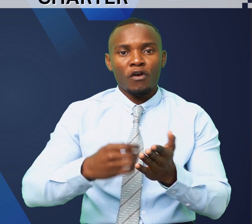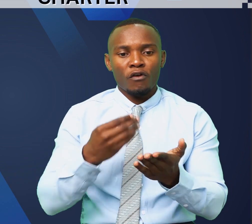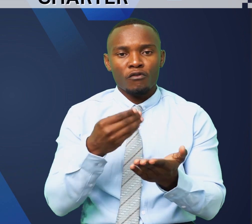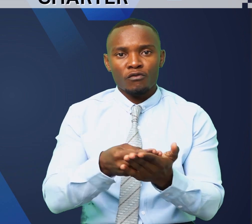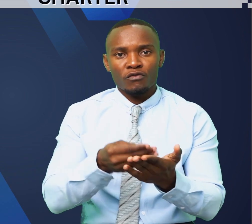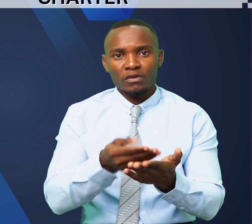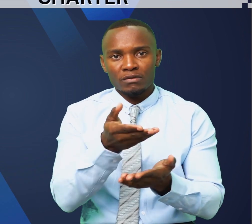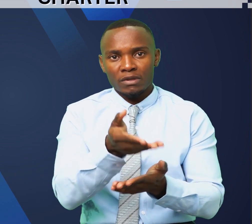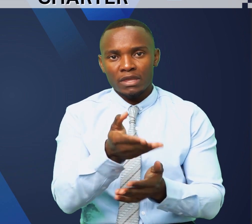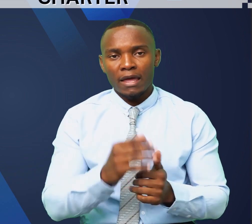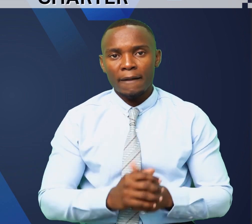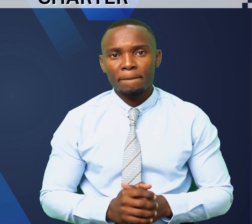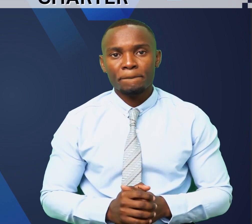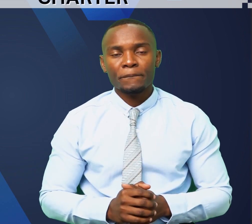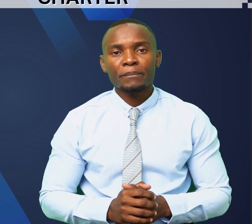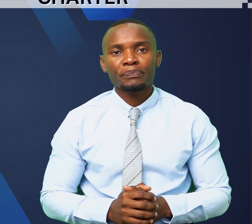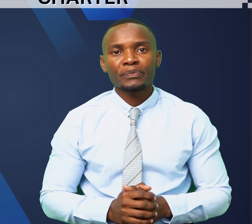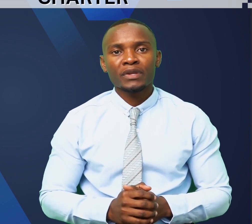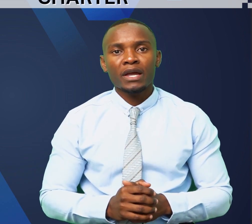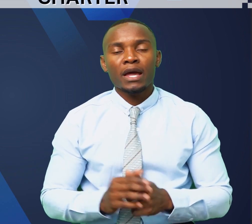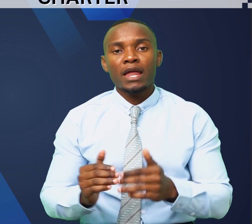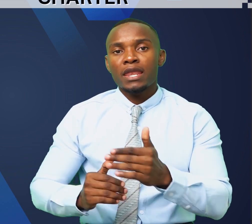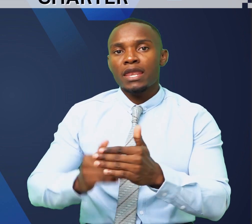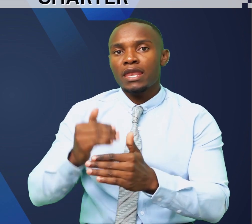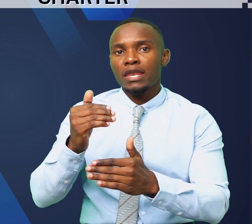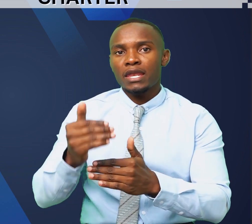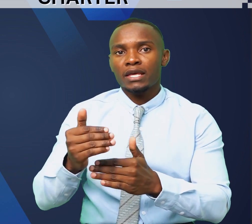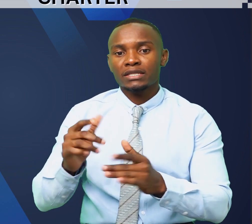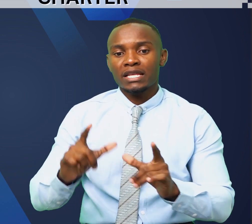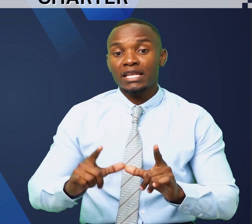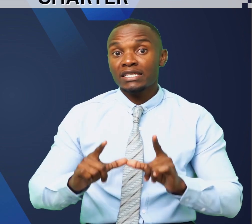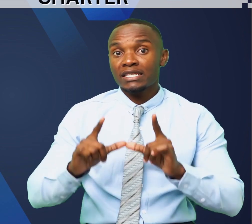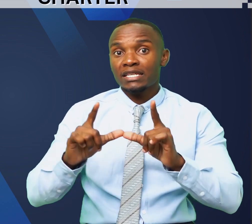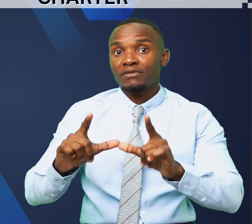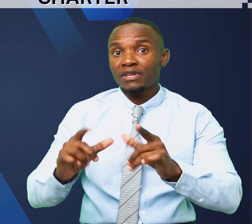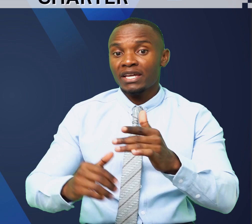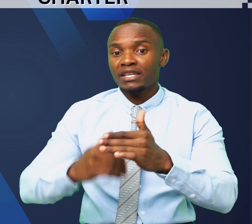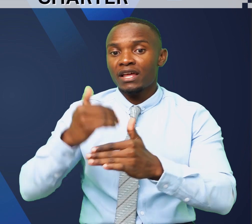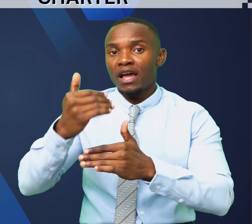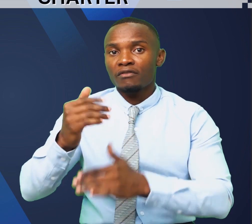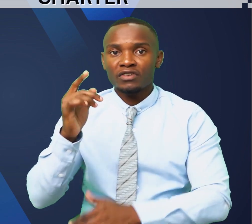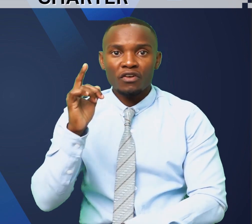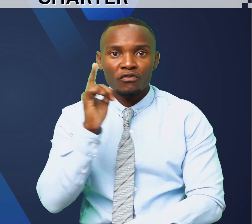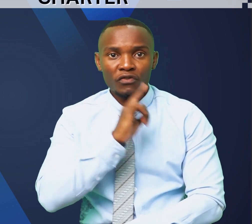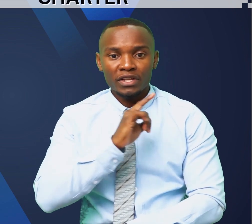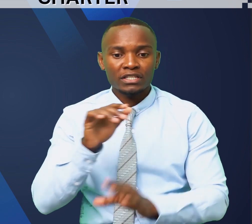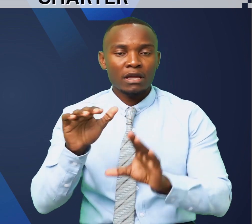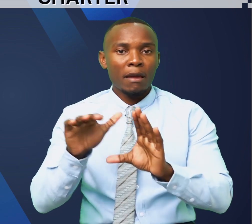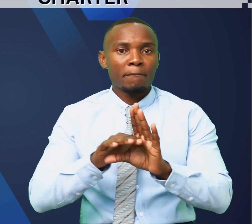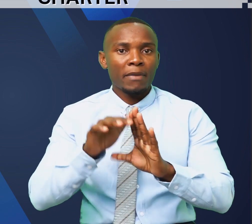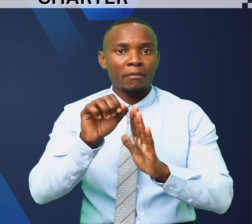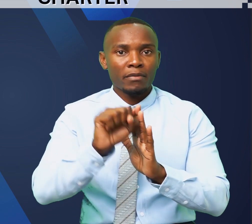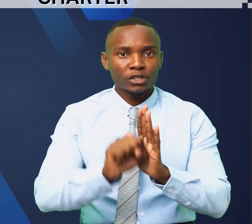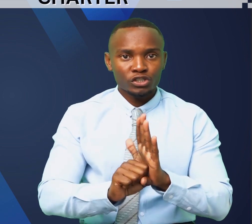fee. Service rendered, issue certificate after completion of membership